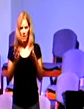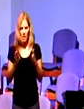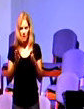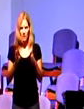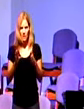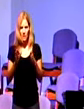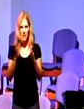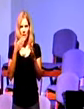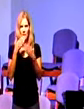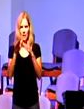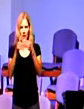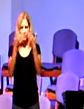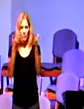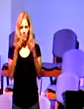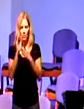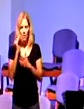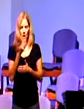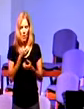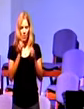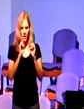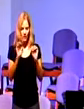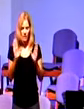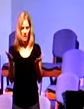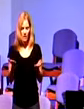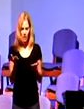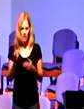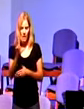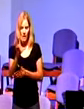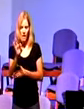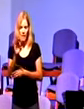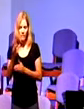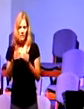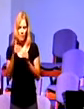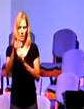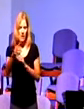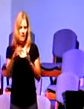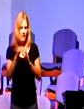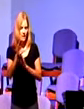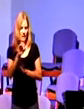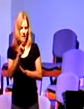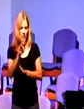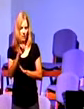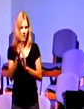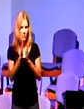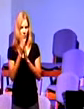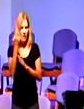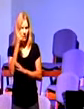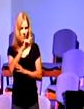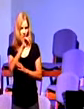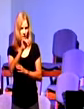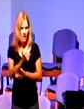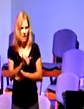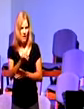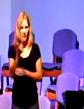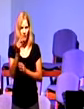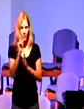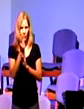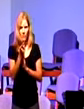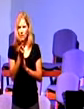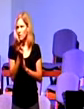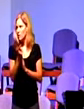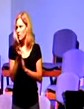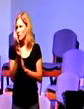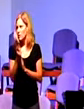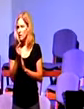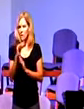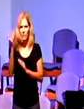the gospel through our efforts here at LFC and beyond in this county? But would you pray right now for that? And in a few moments,